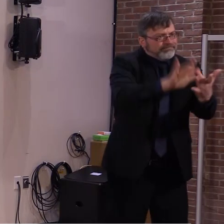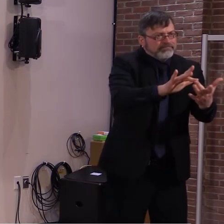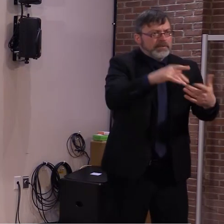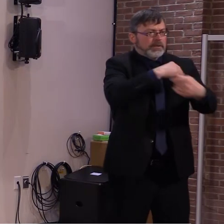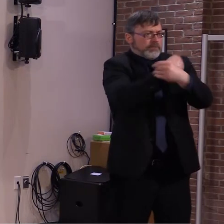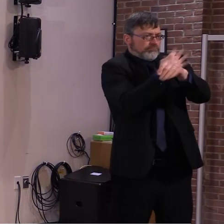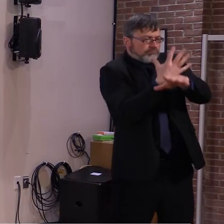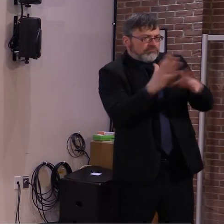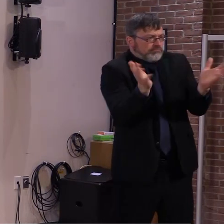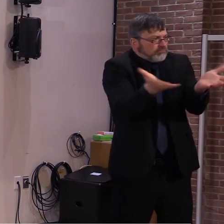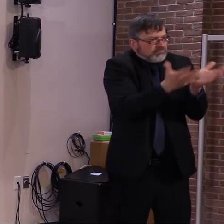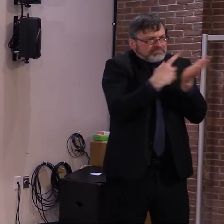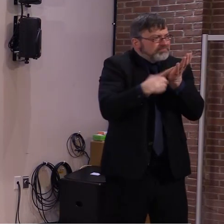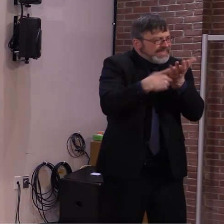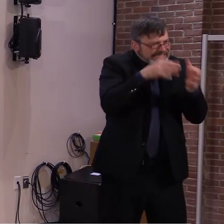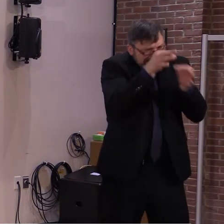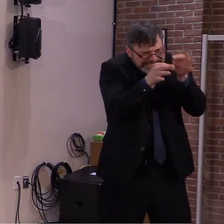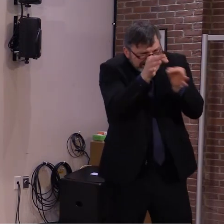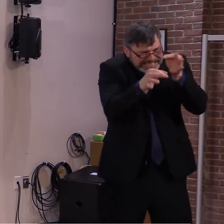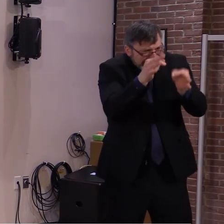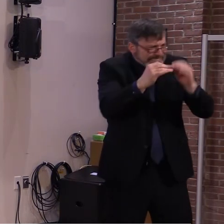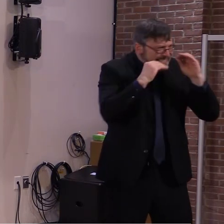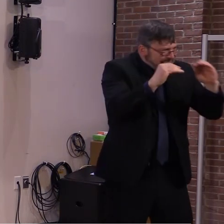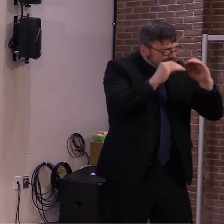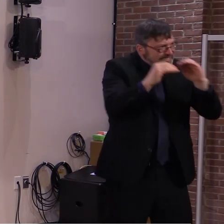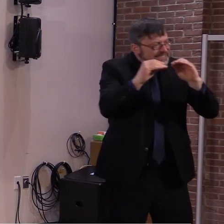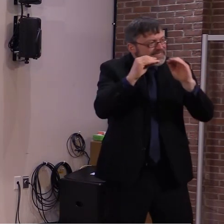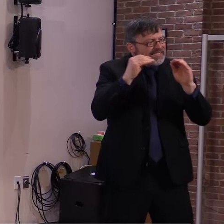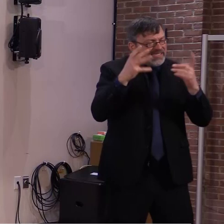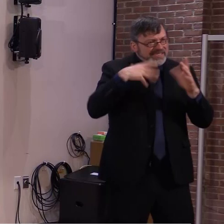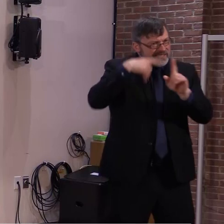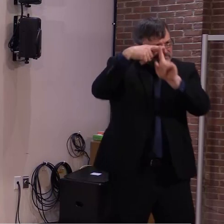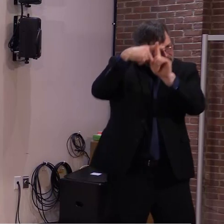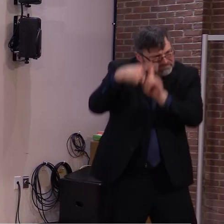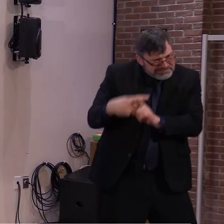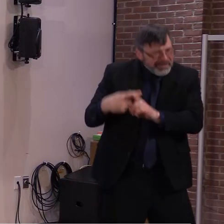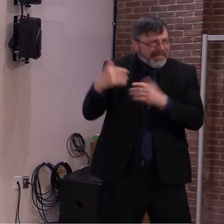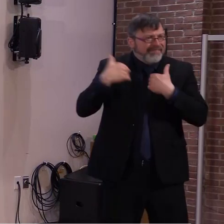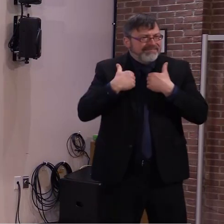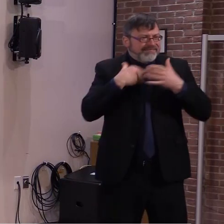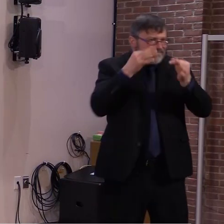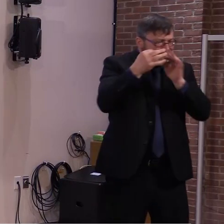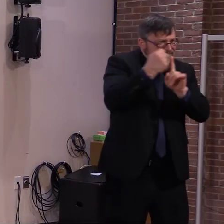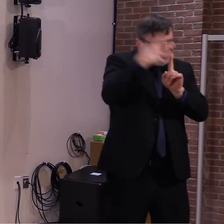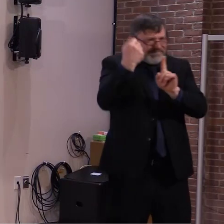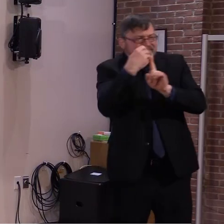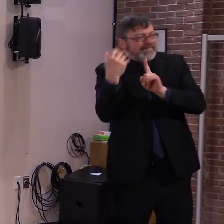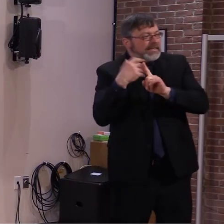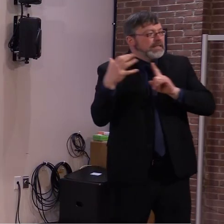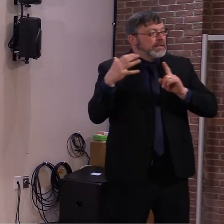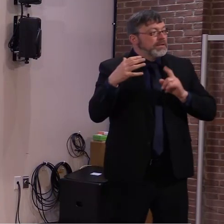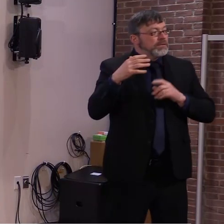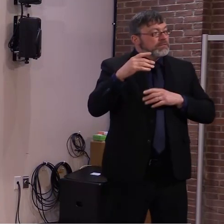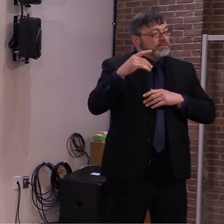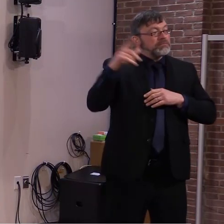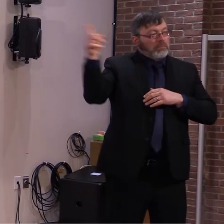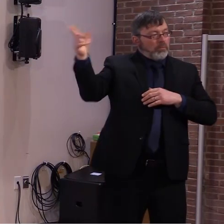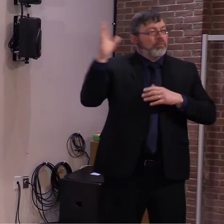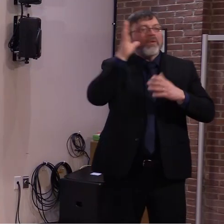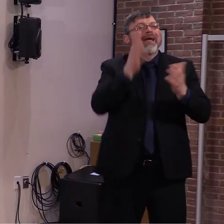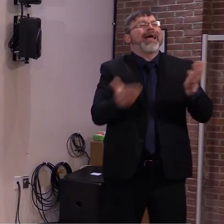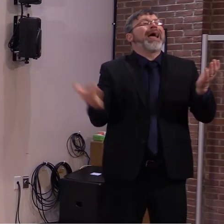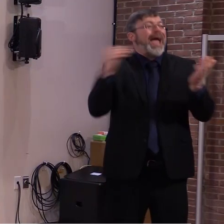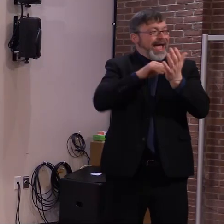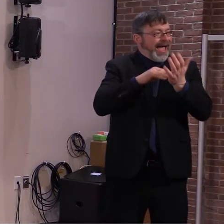LNAs, LPNs, and RNs. We plan on scheduling another meeting in the near future to ensure